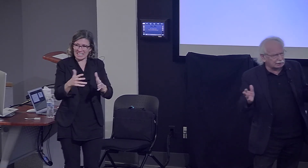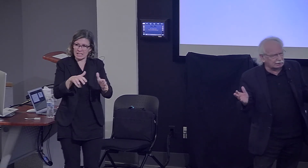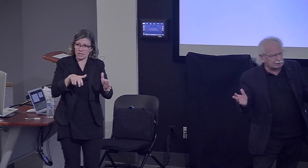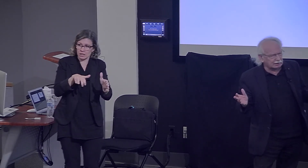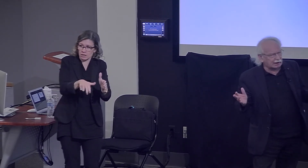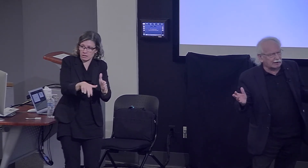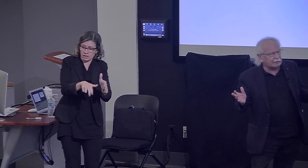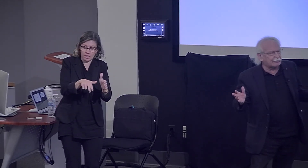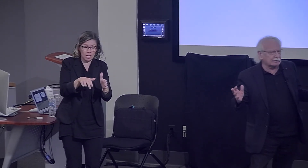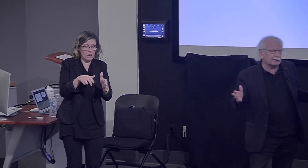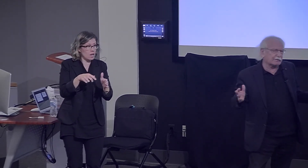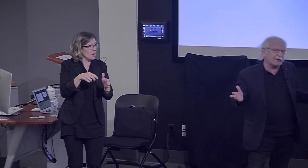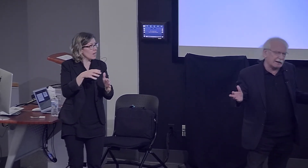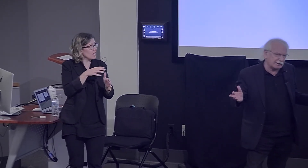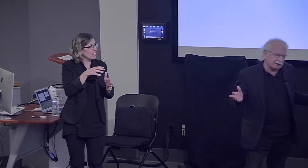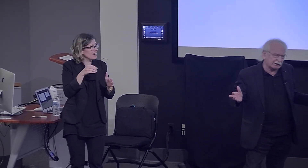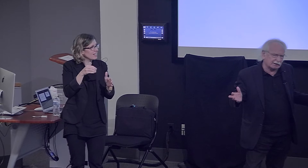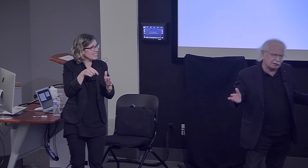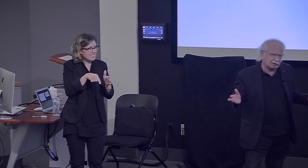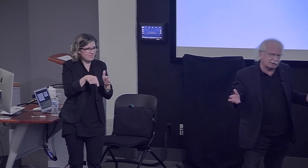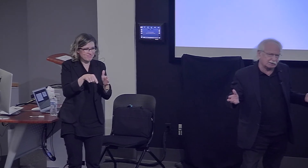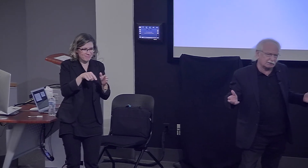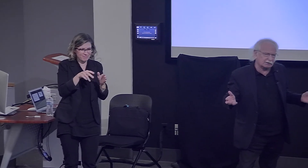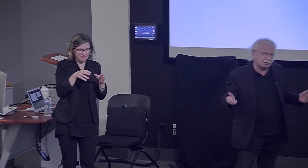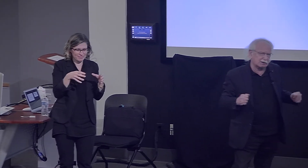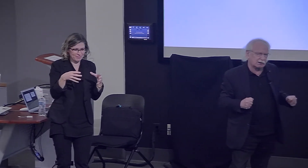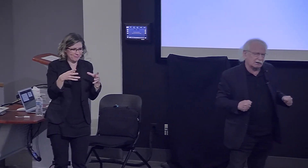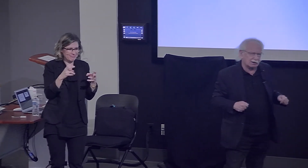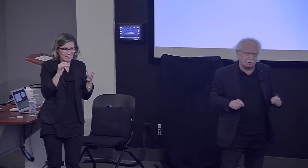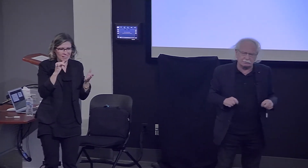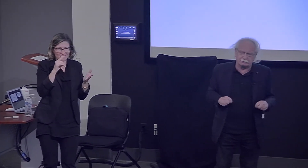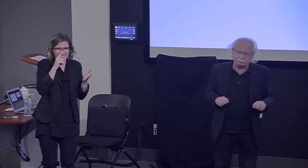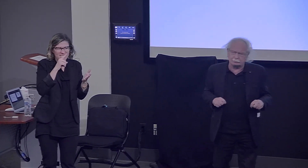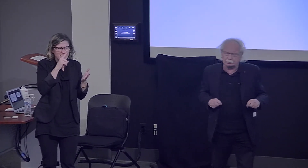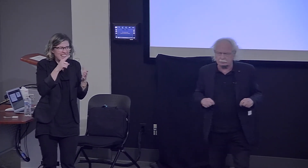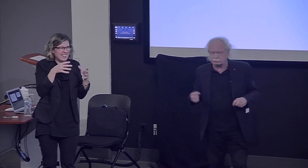not a fake